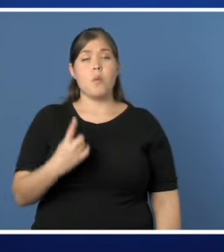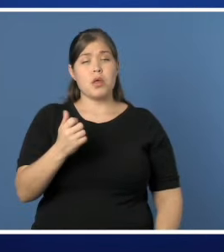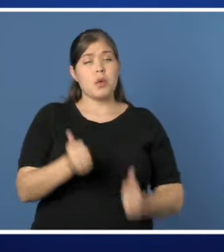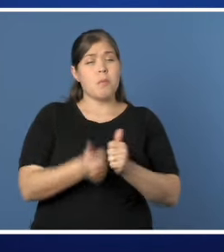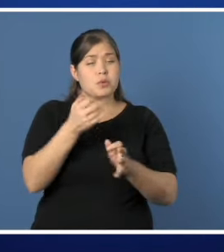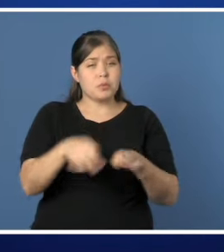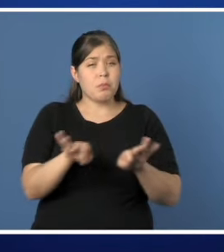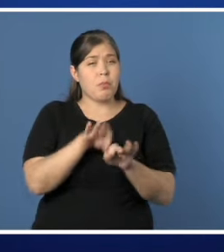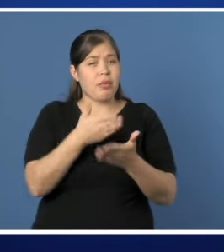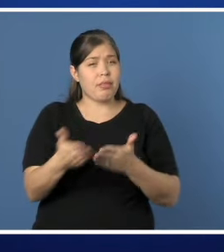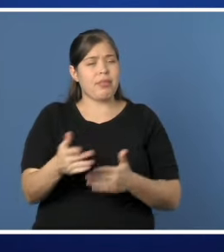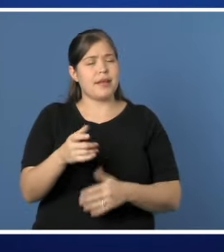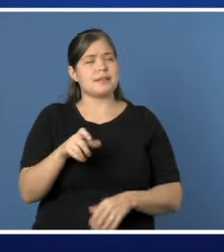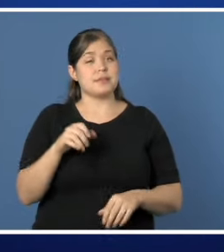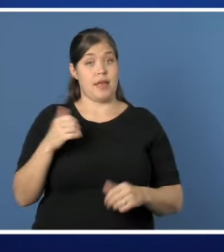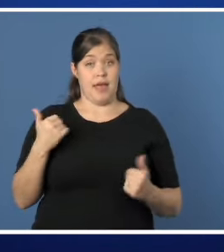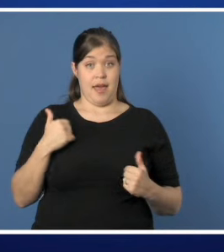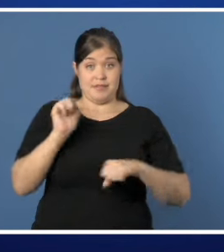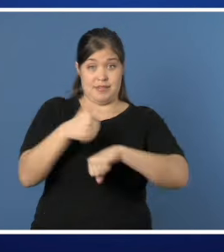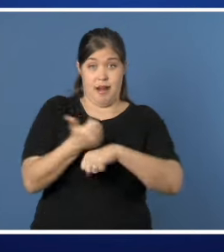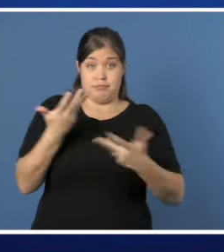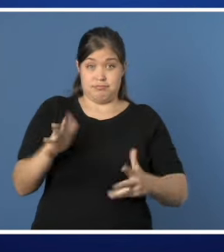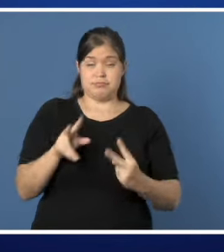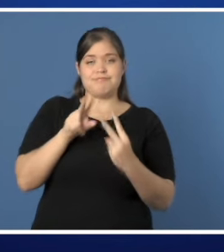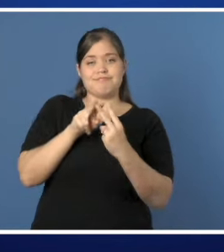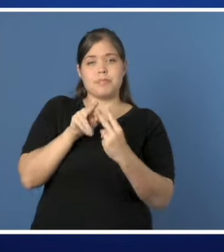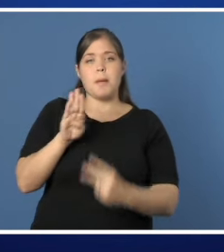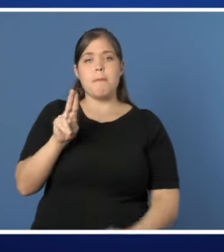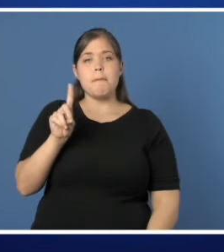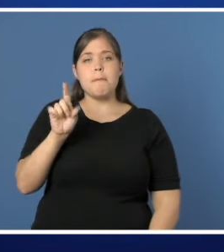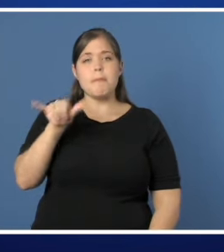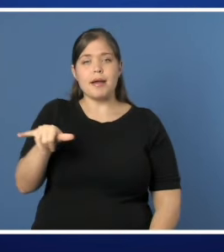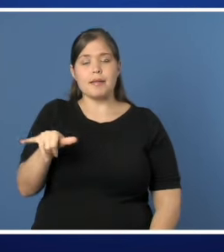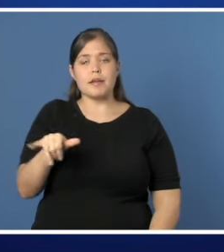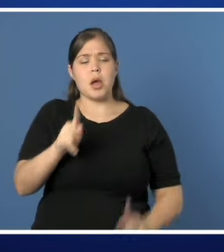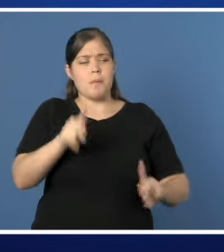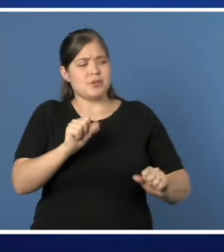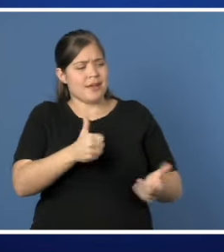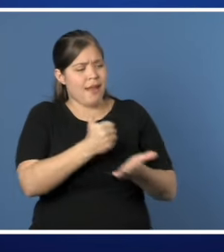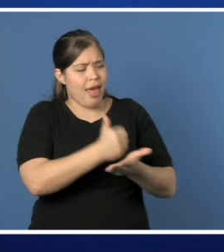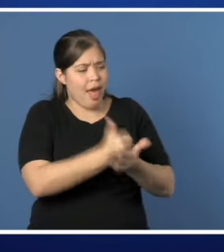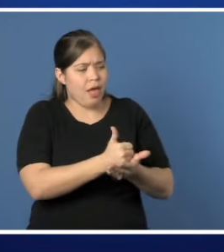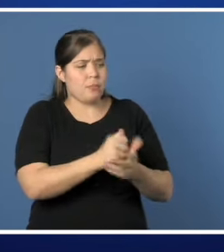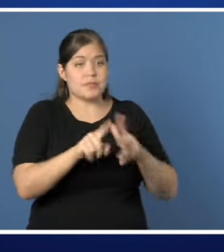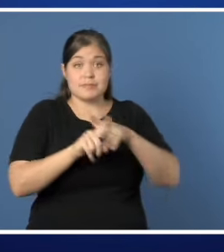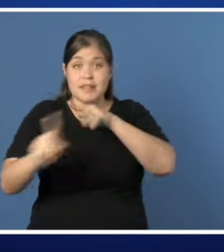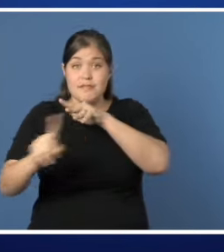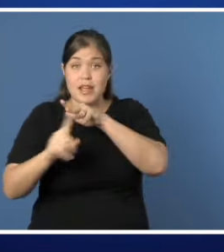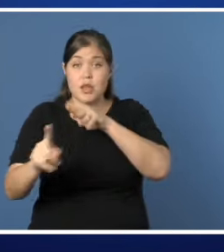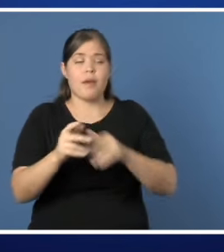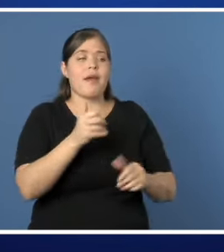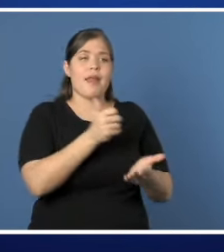One of the most important things you can do is have a buddy Someone who can help you evacuate and take care of you